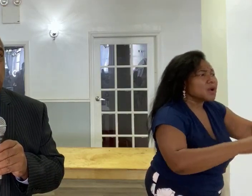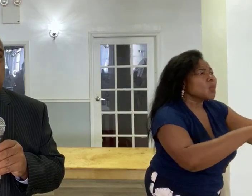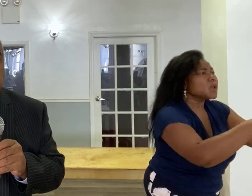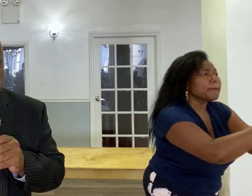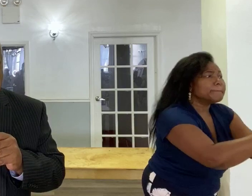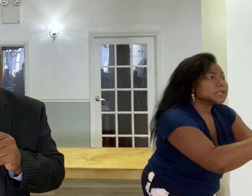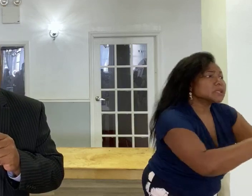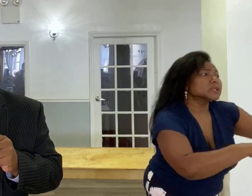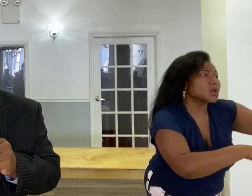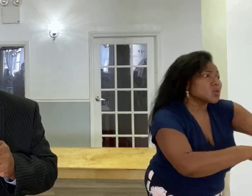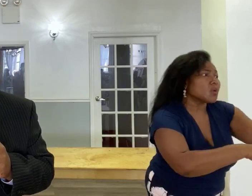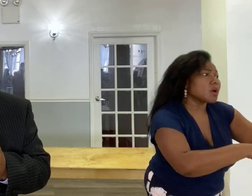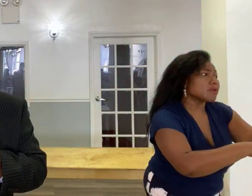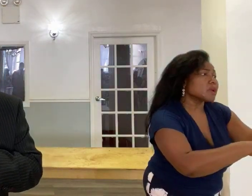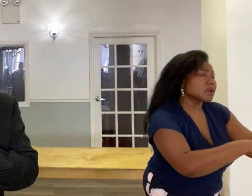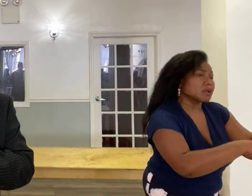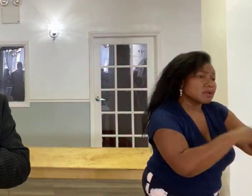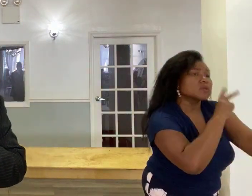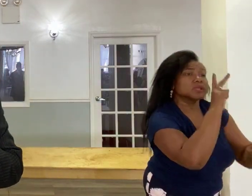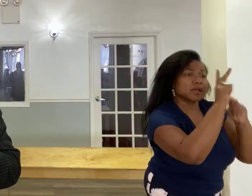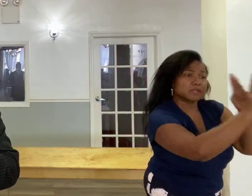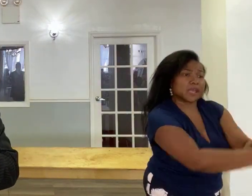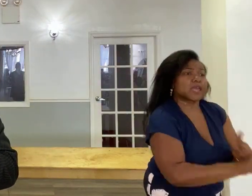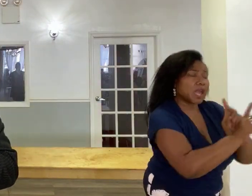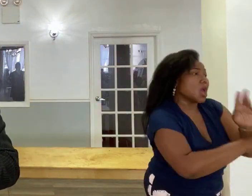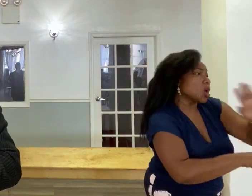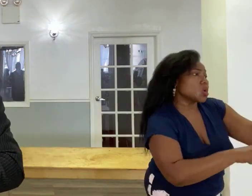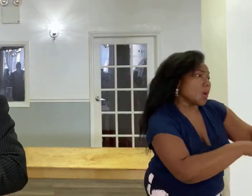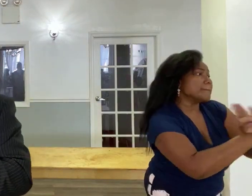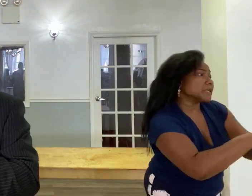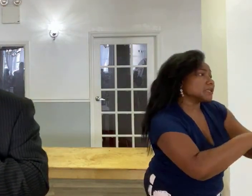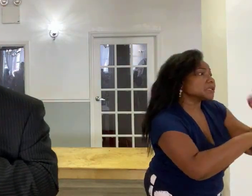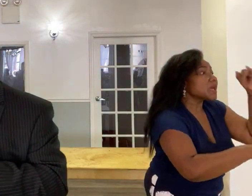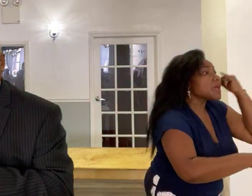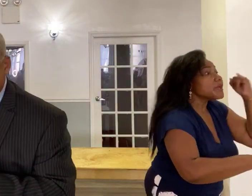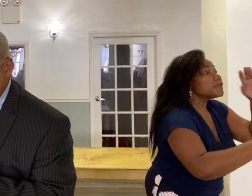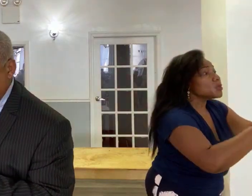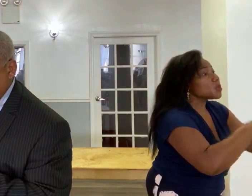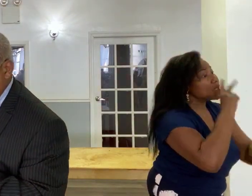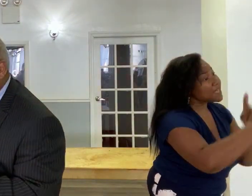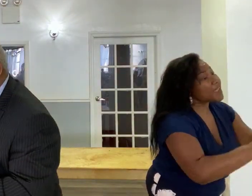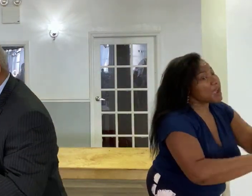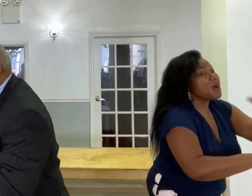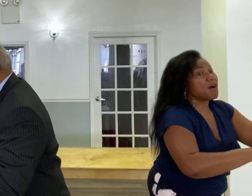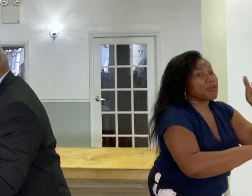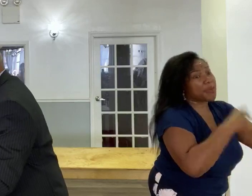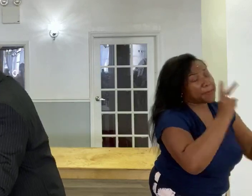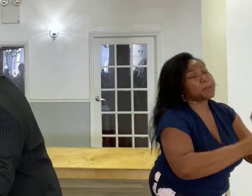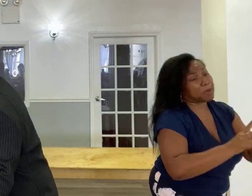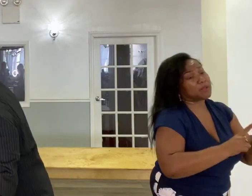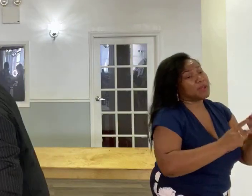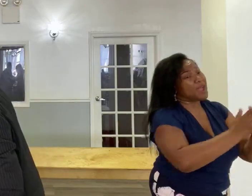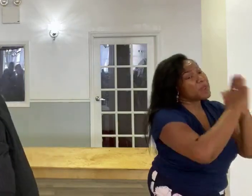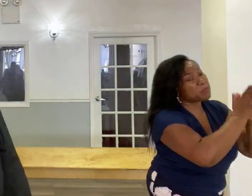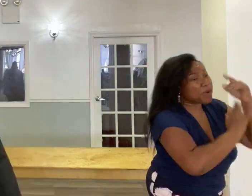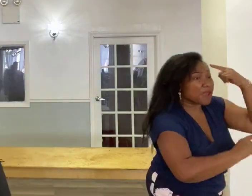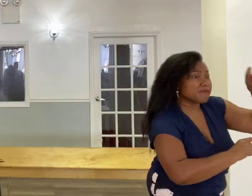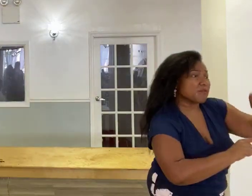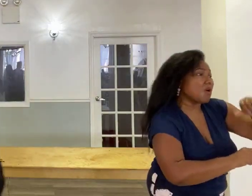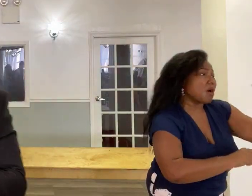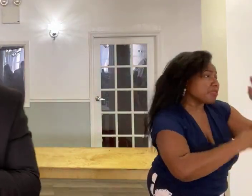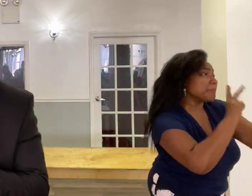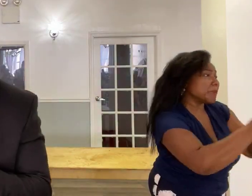business if you take care of his business. With that, let me turn it back to Pastor because he's got a lot of things to say. Amen. Thank you, brother.